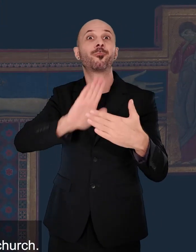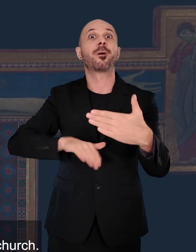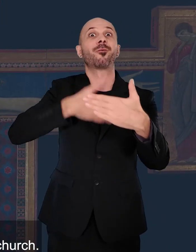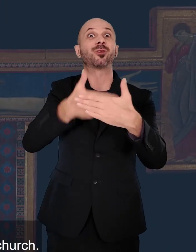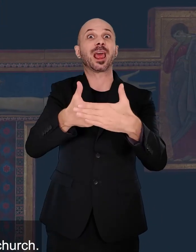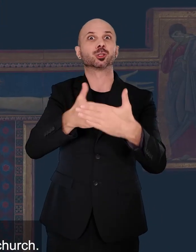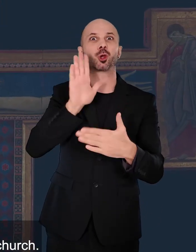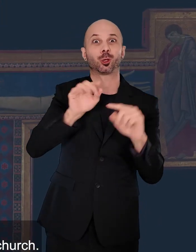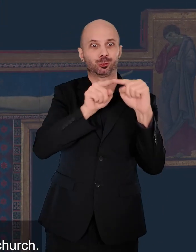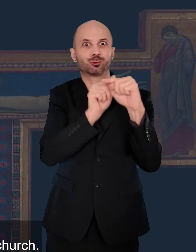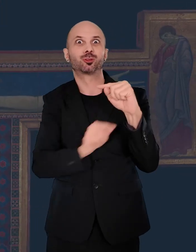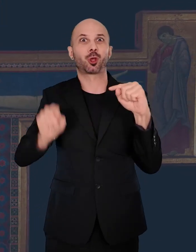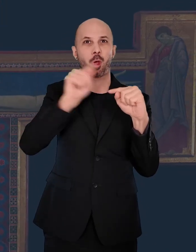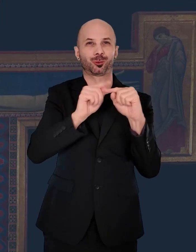Giotto in the upper church.